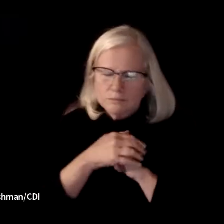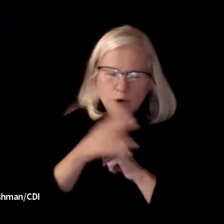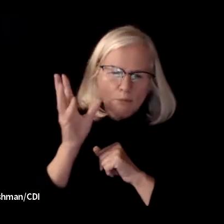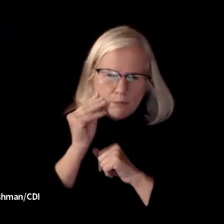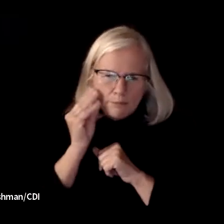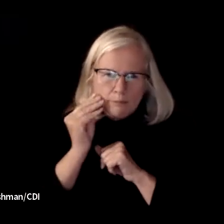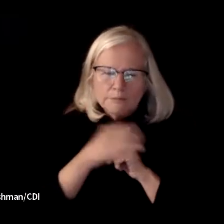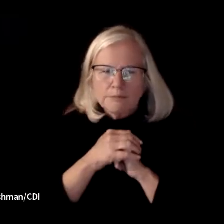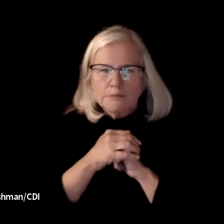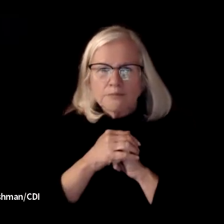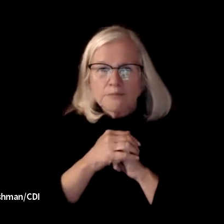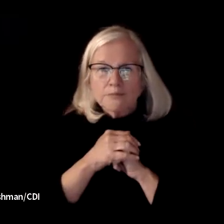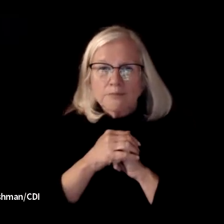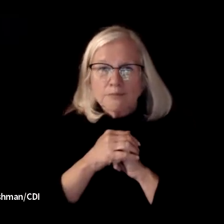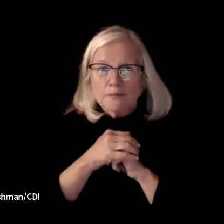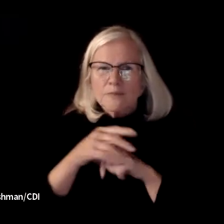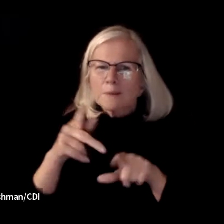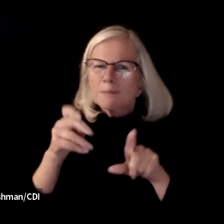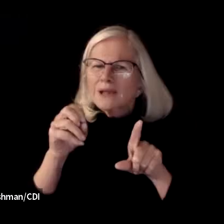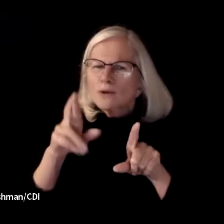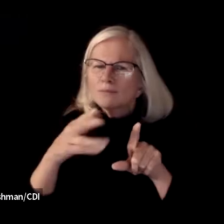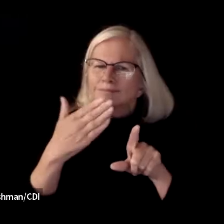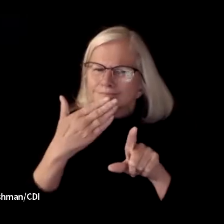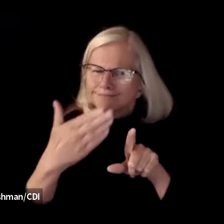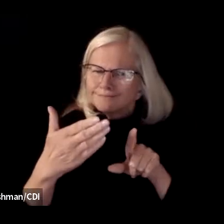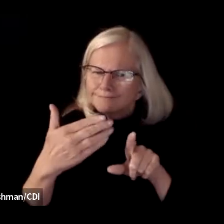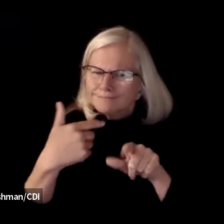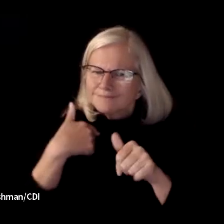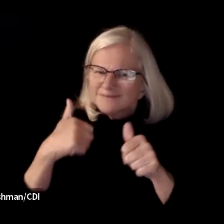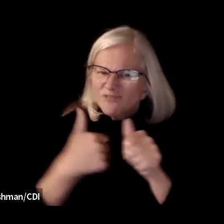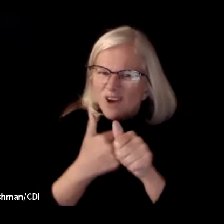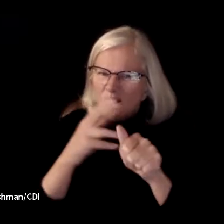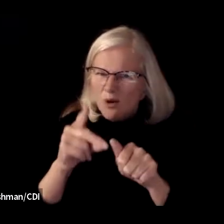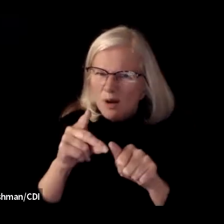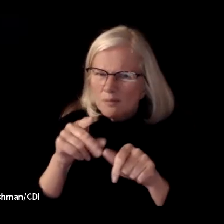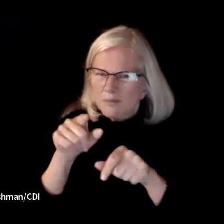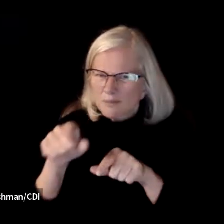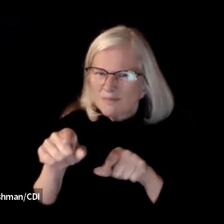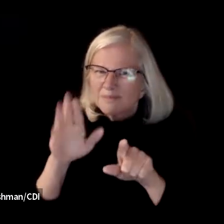Thank you. Kind of following up on Bill's question, I'm curious,